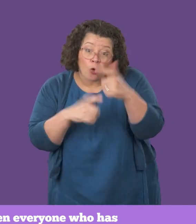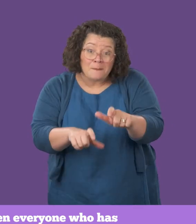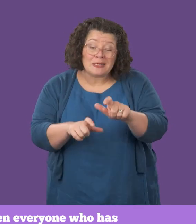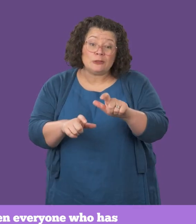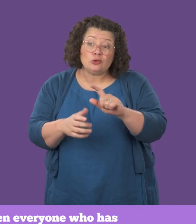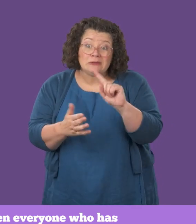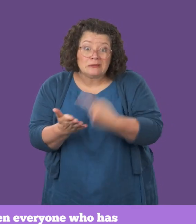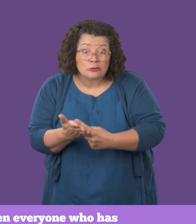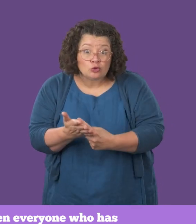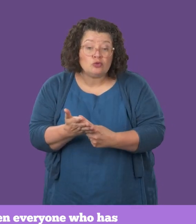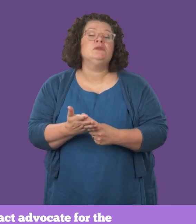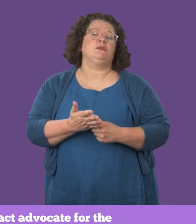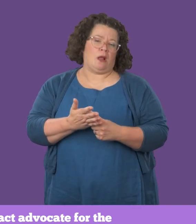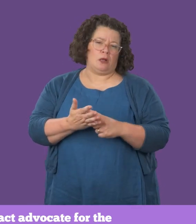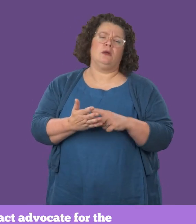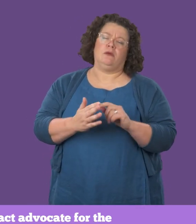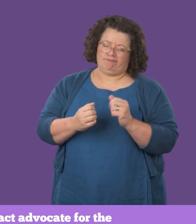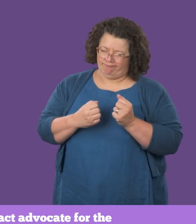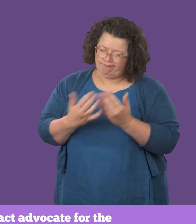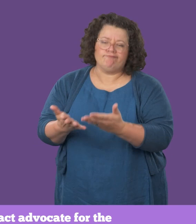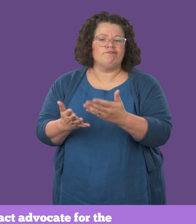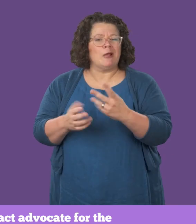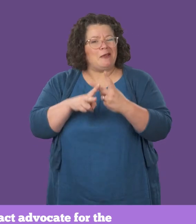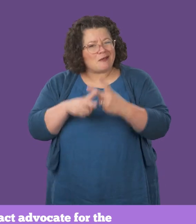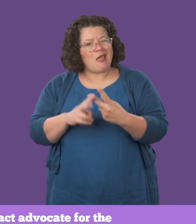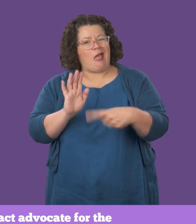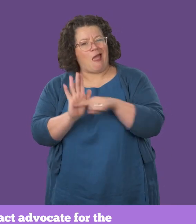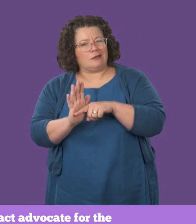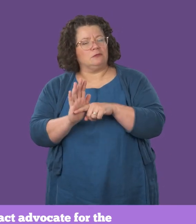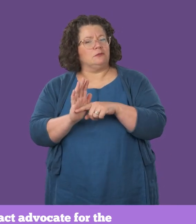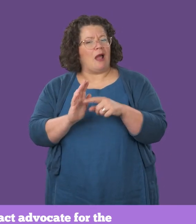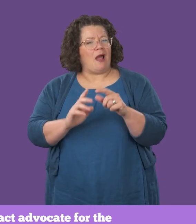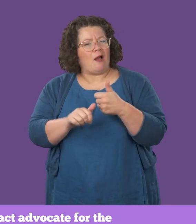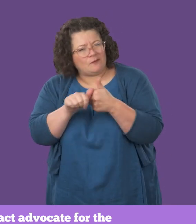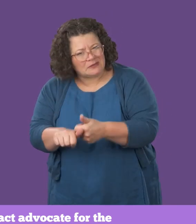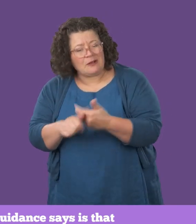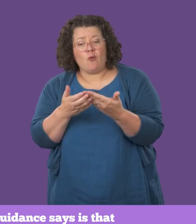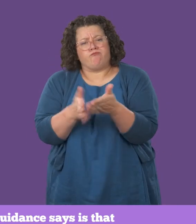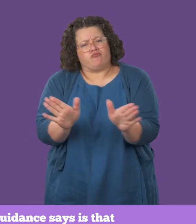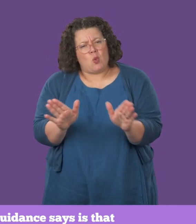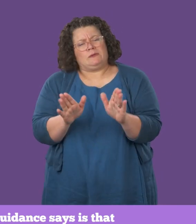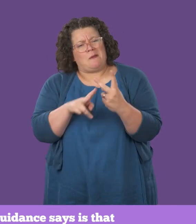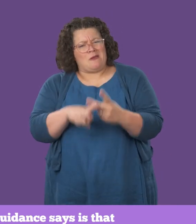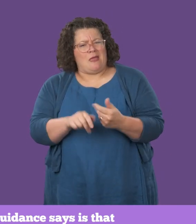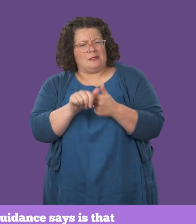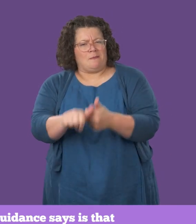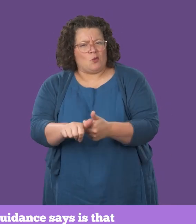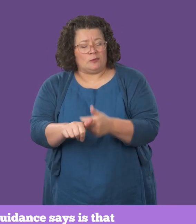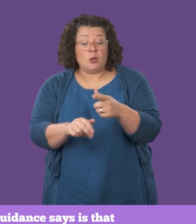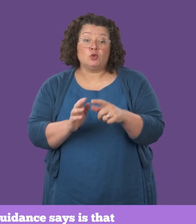of accommodation decisions is going to have a Care Act advocate for the broader care and support plan. And what the Care Act guidance